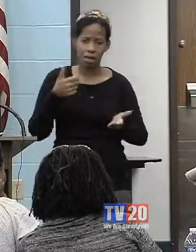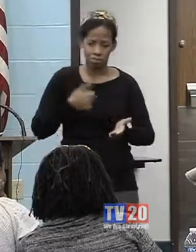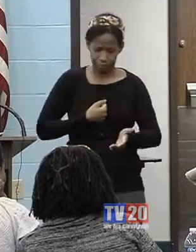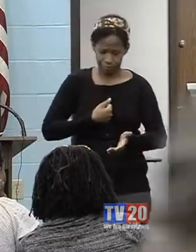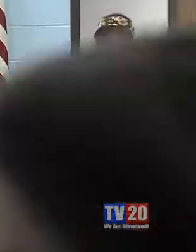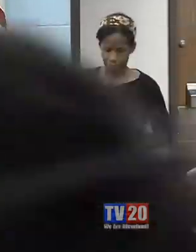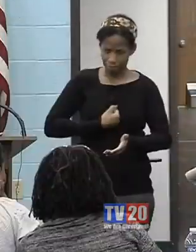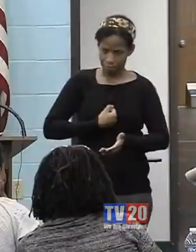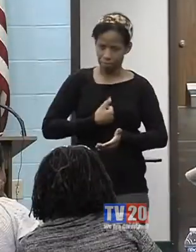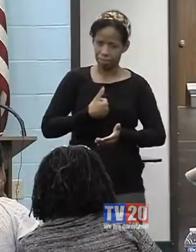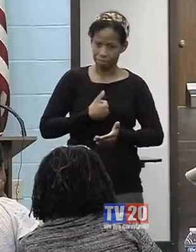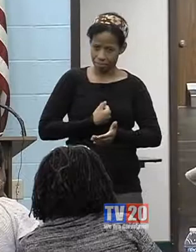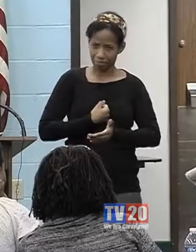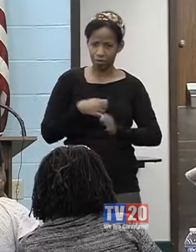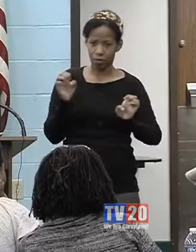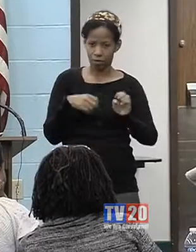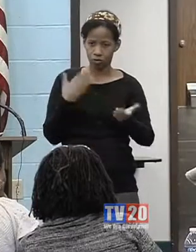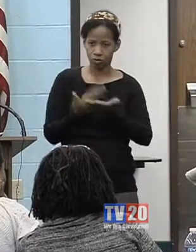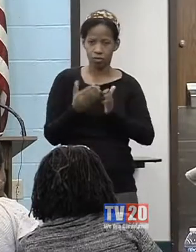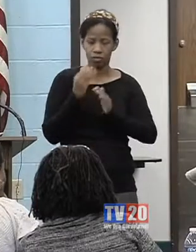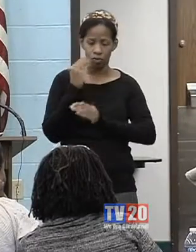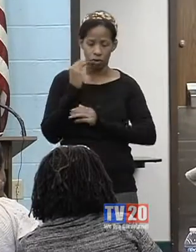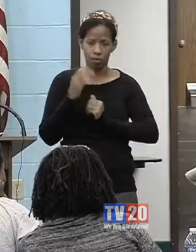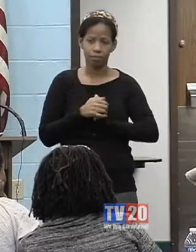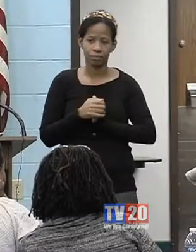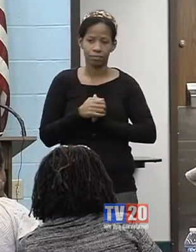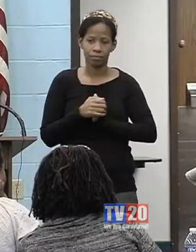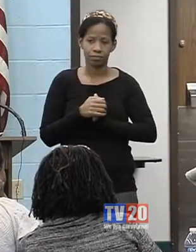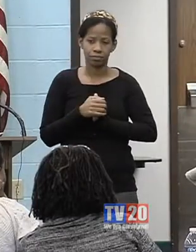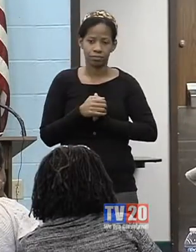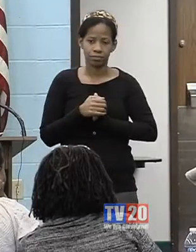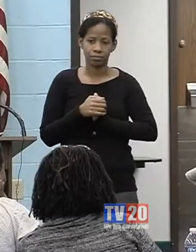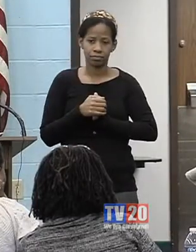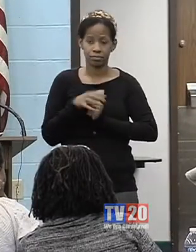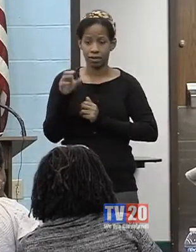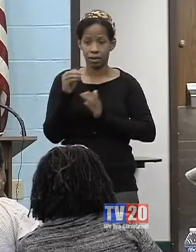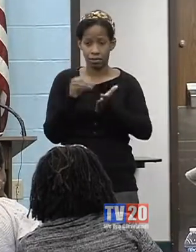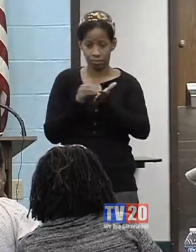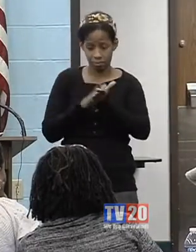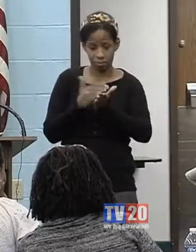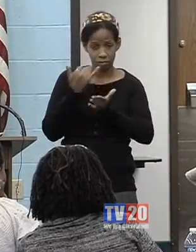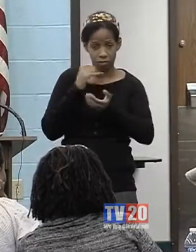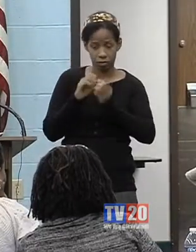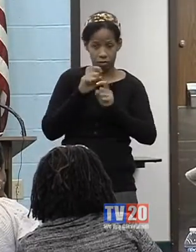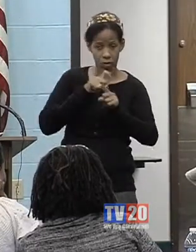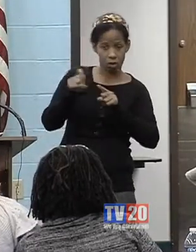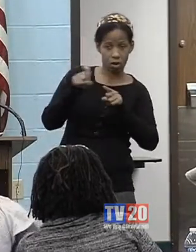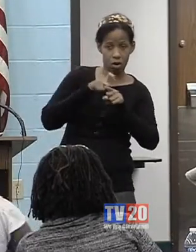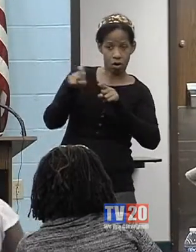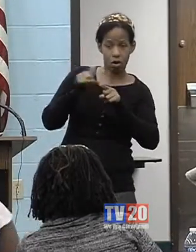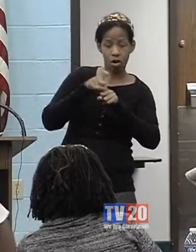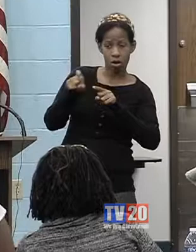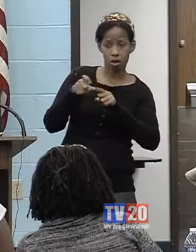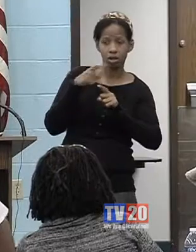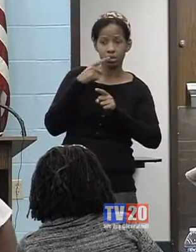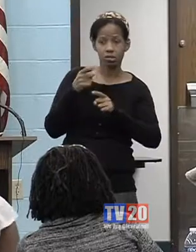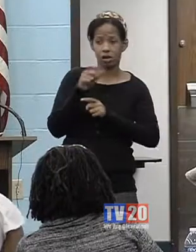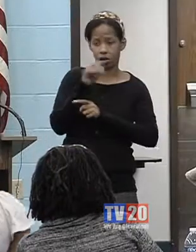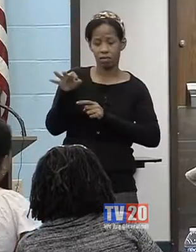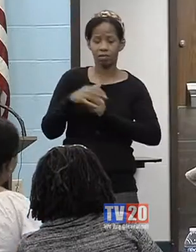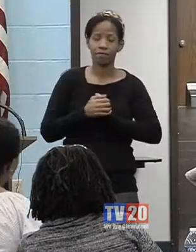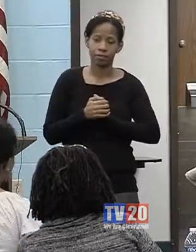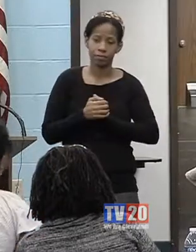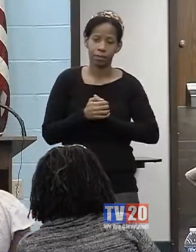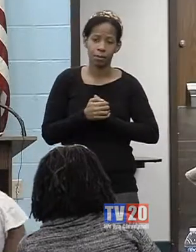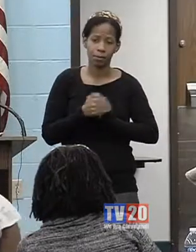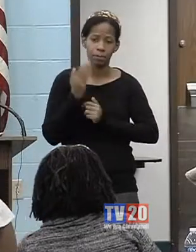beeping until it gets turned off. So if you put the number down, the company you have, they'll call that company and tell them to turn it off